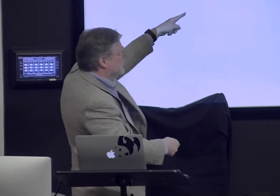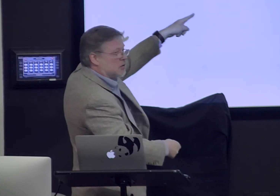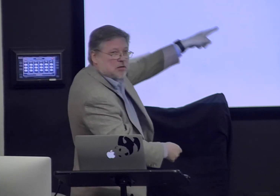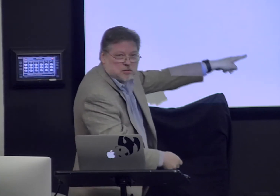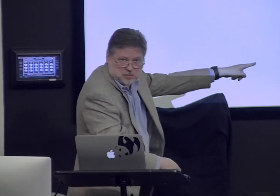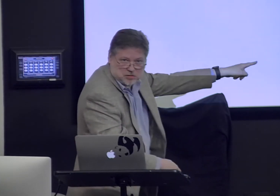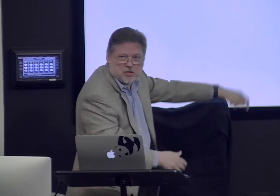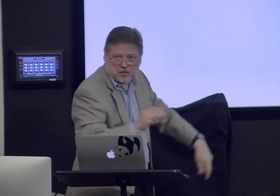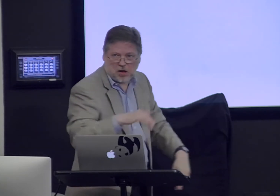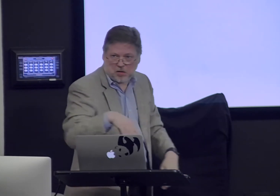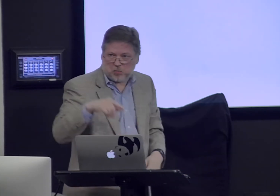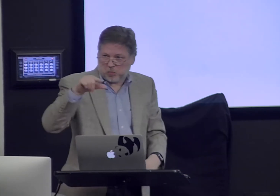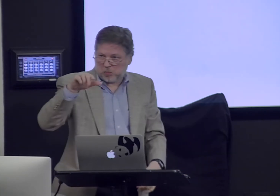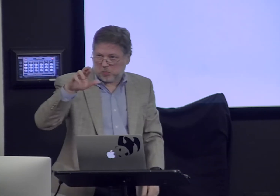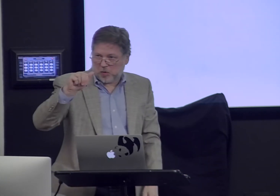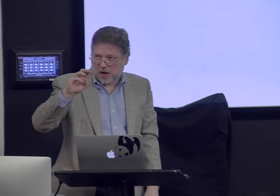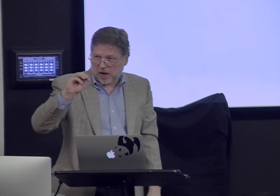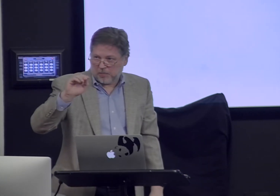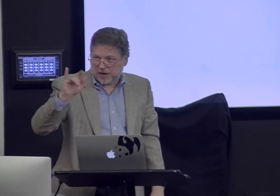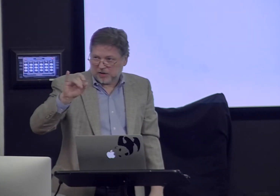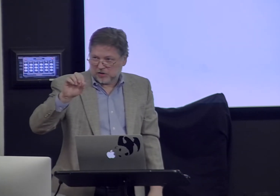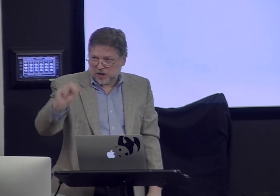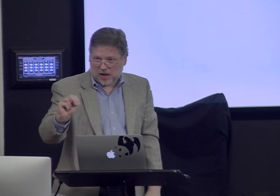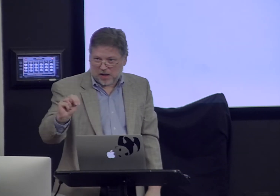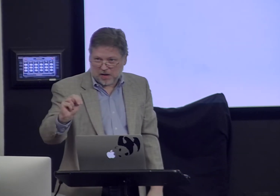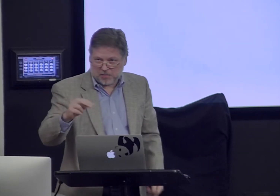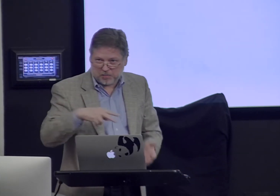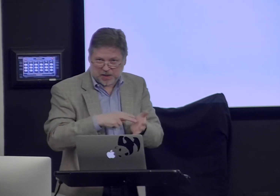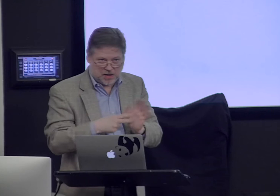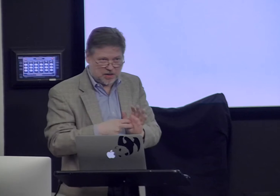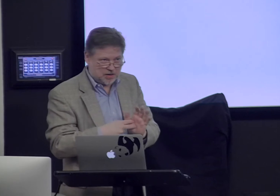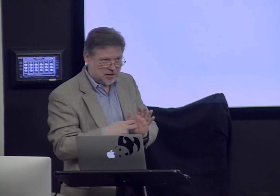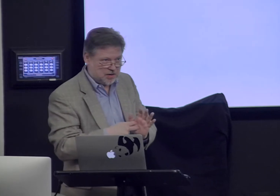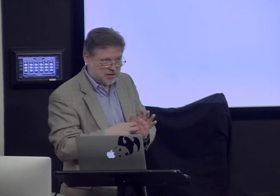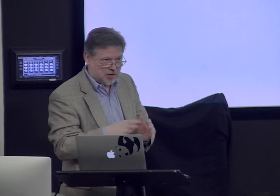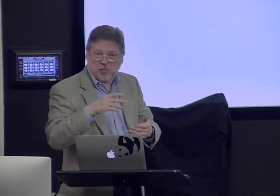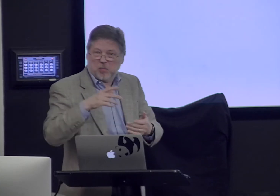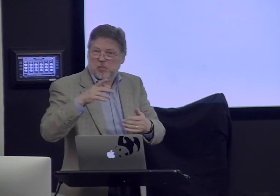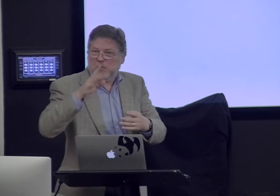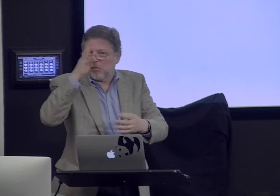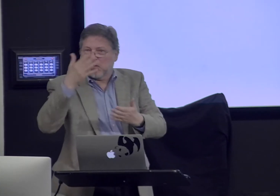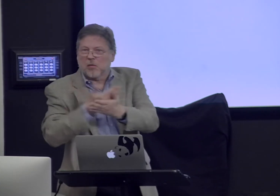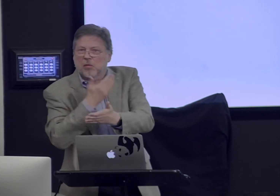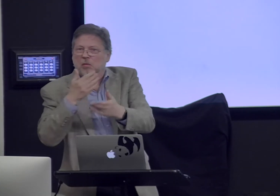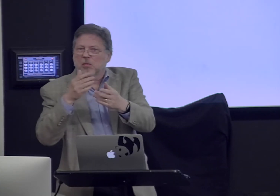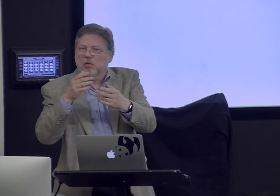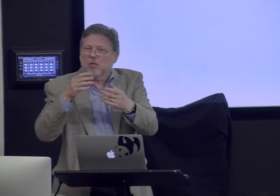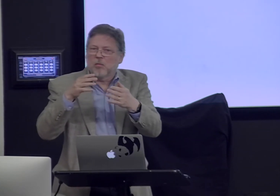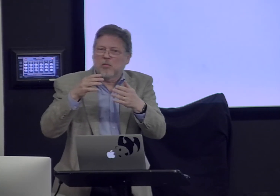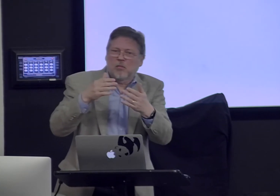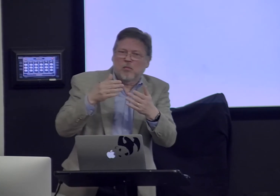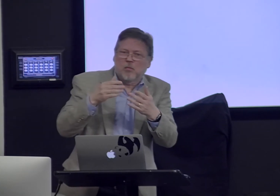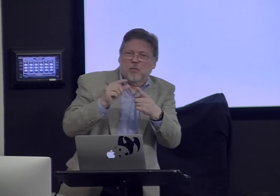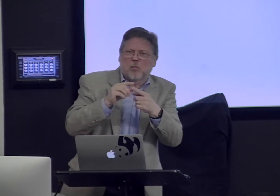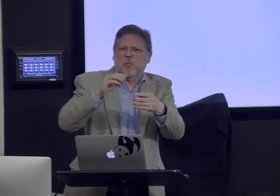So we see examples of signing from the early 1900s that was already being used